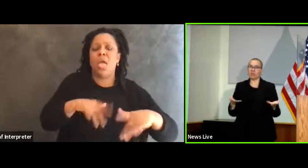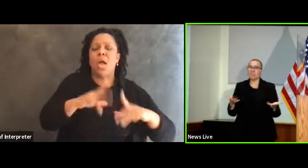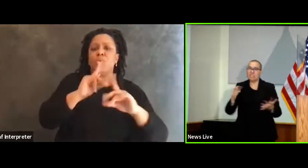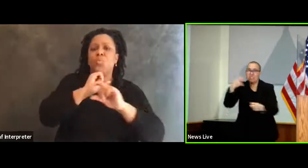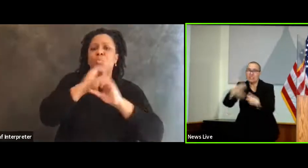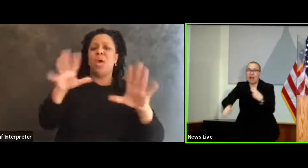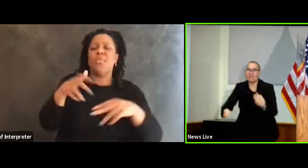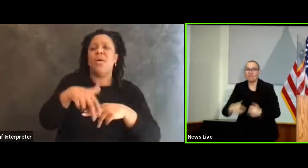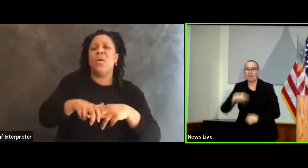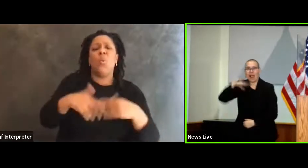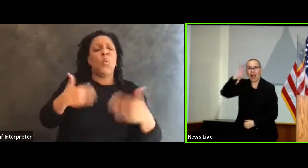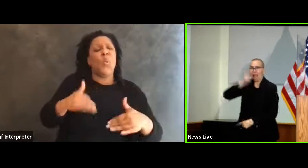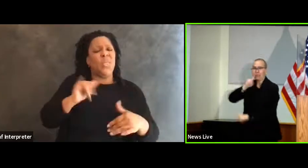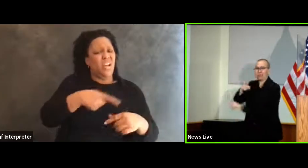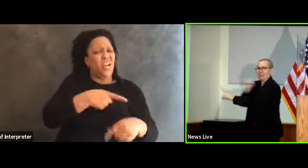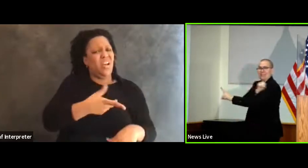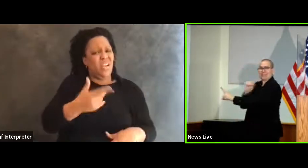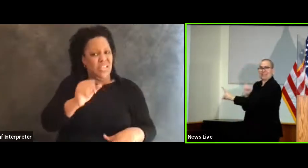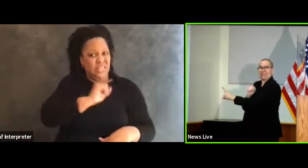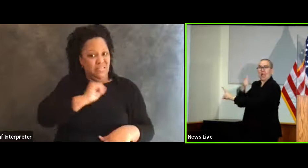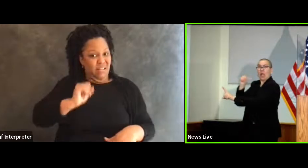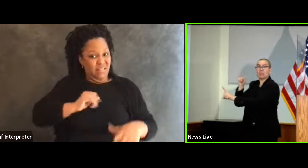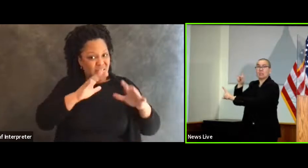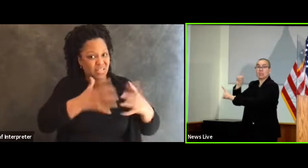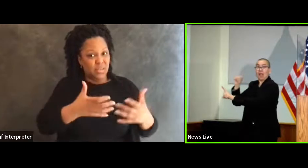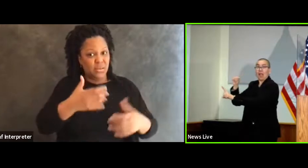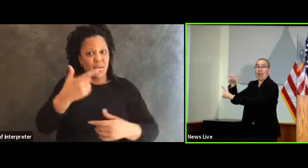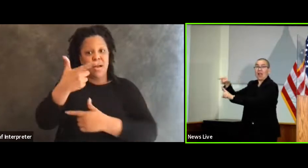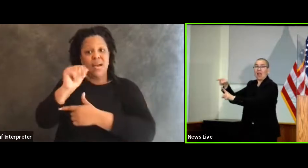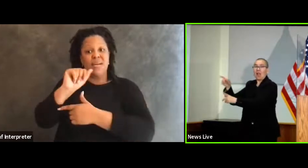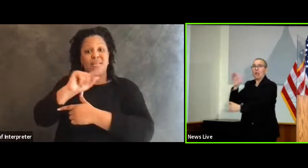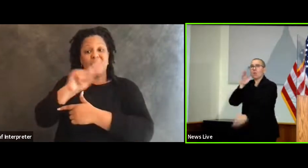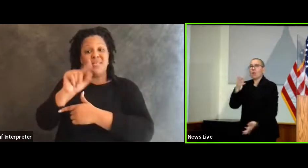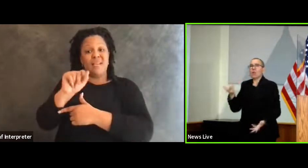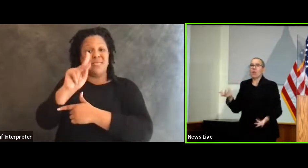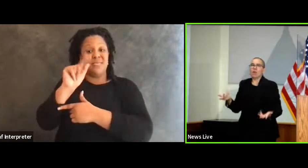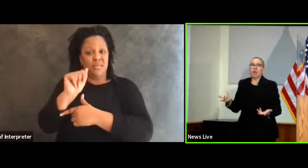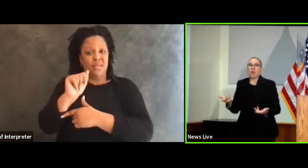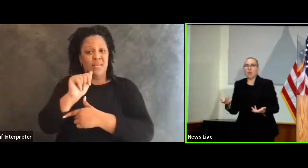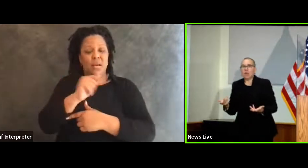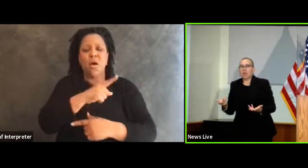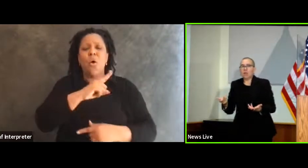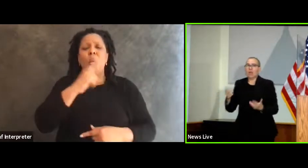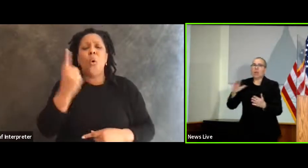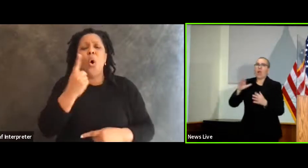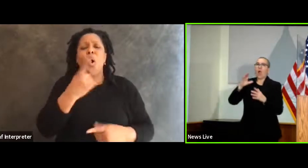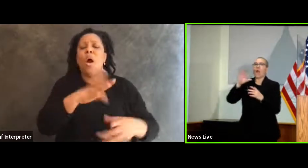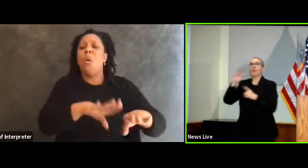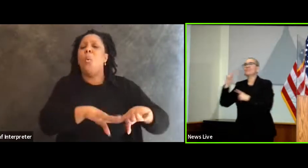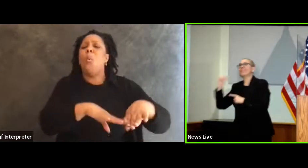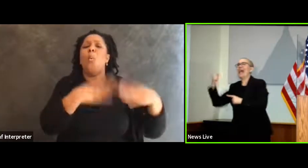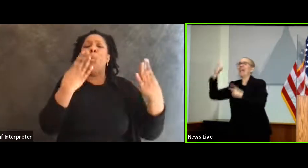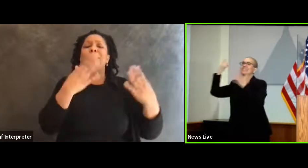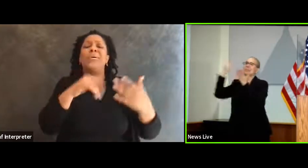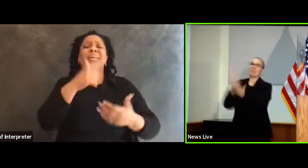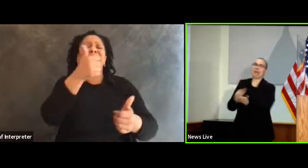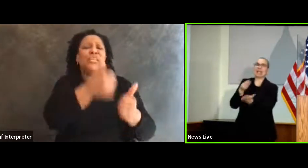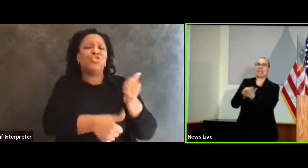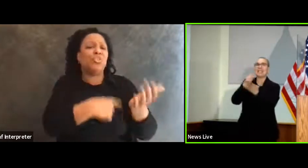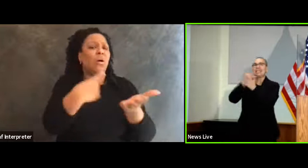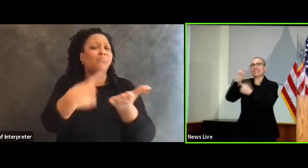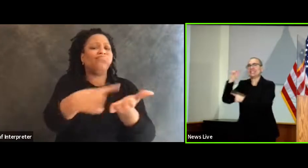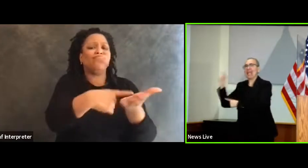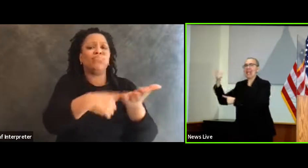Gazelka will, I'm not a mind reader here, but they always start every conversation on the budget around taxes. So I'm sure he's going to want to have